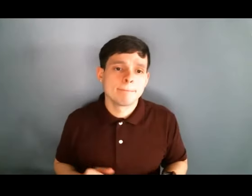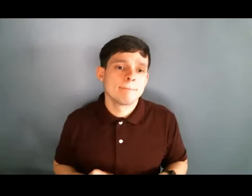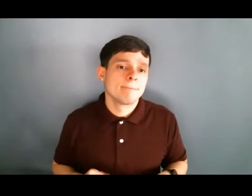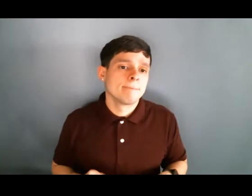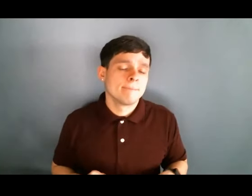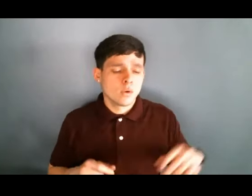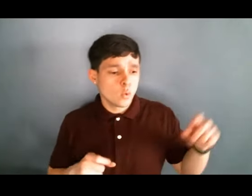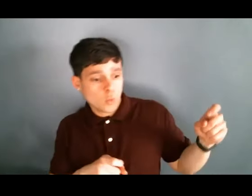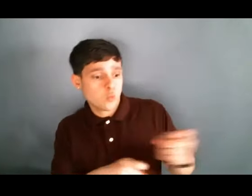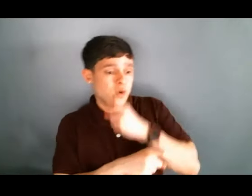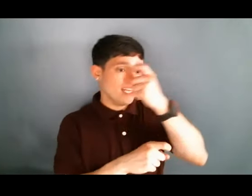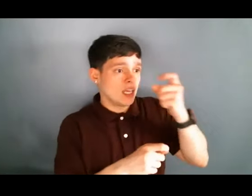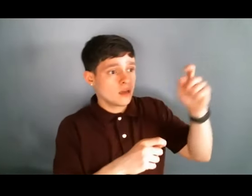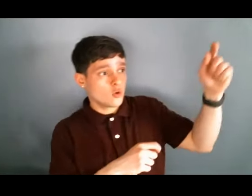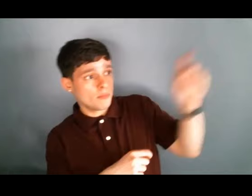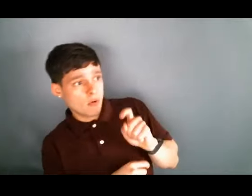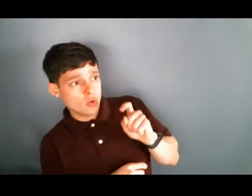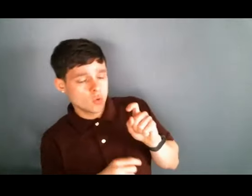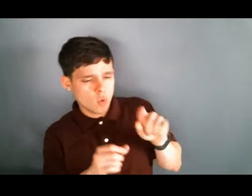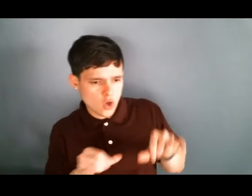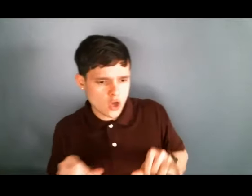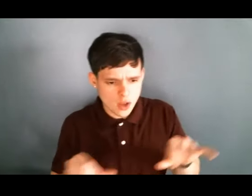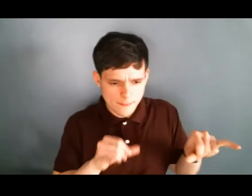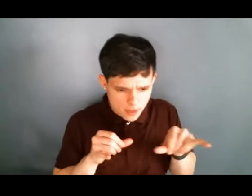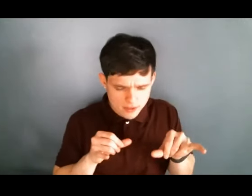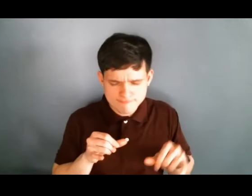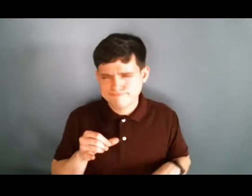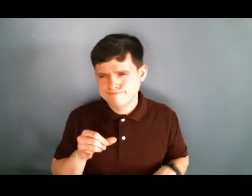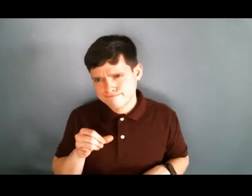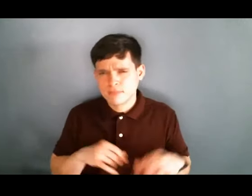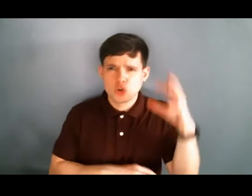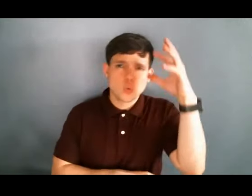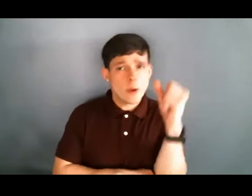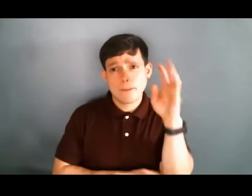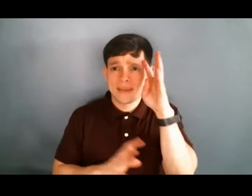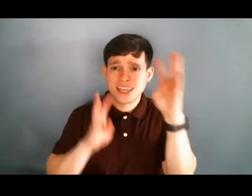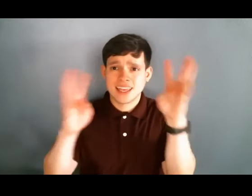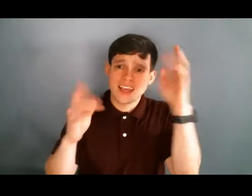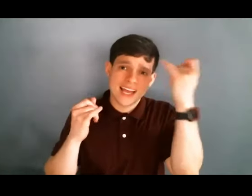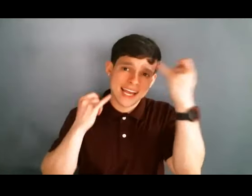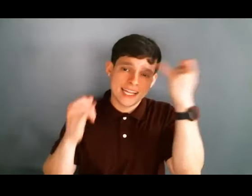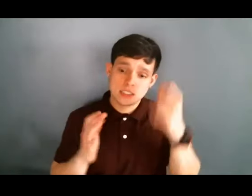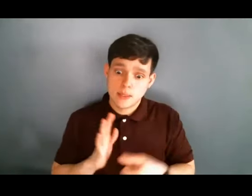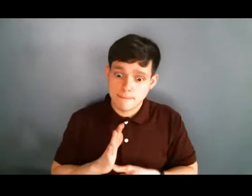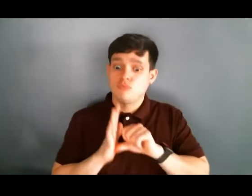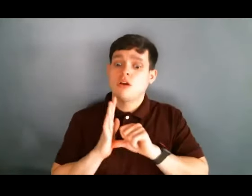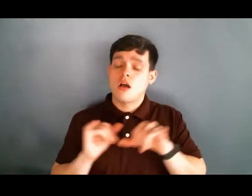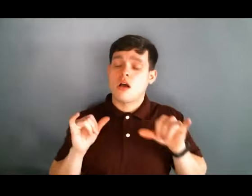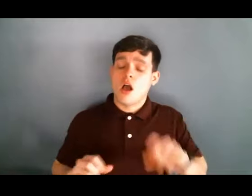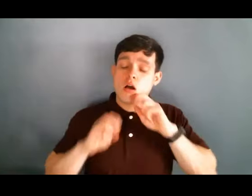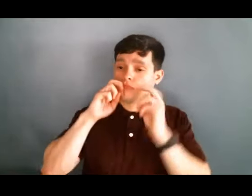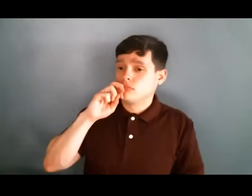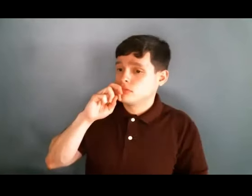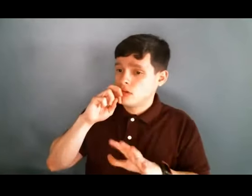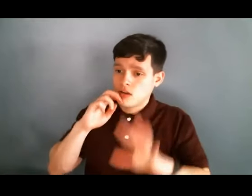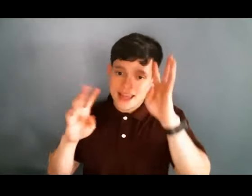winning proposals have in common, in addition to being groundbreaking ideas, things that really impressed us in terms of their innovation,